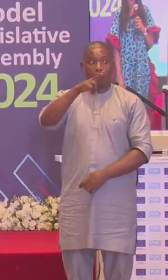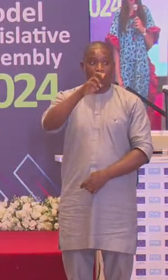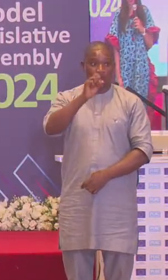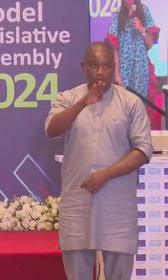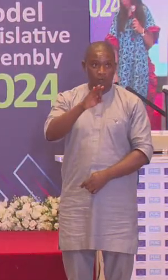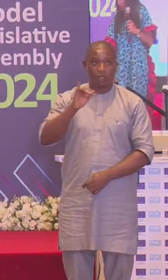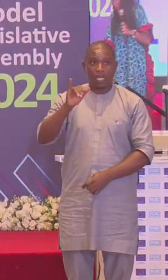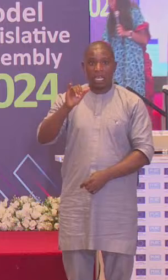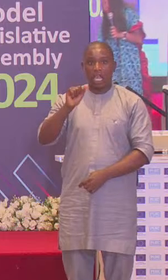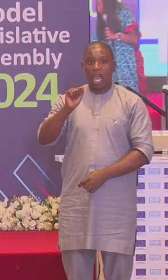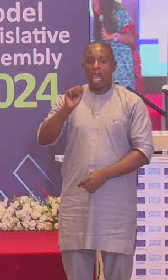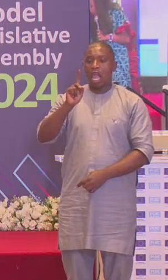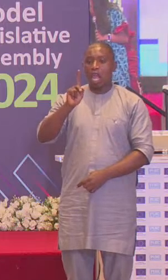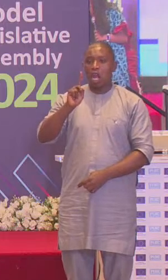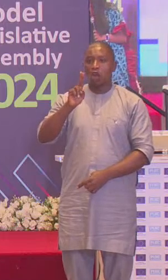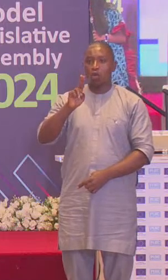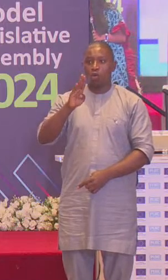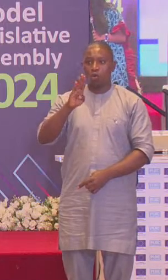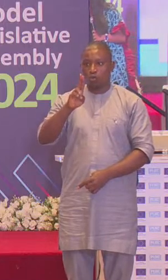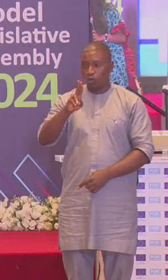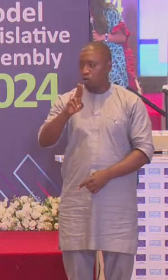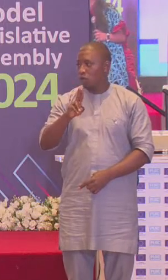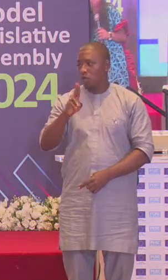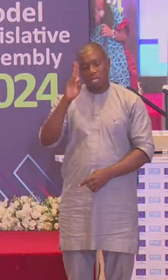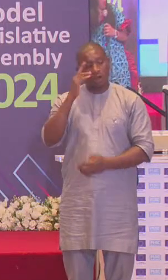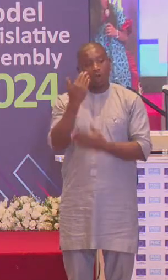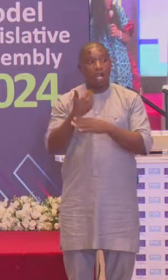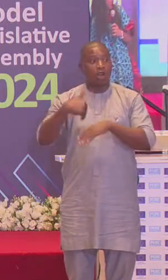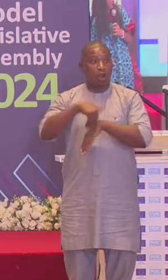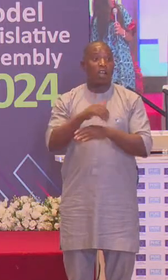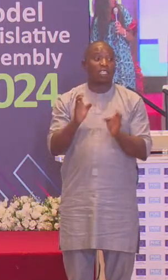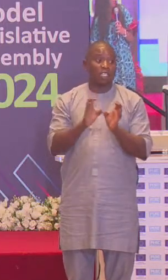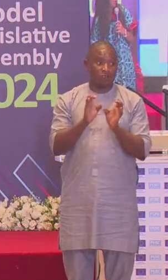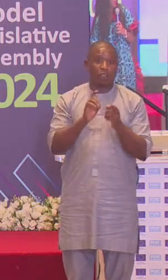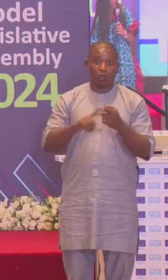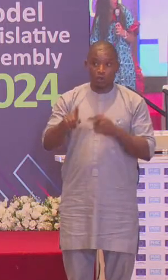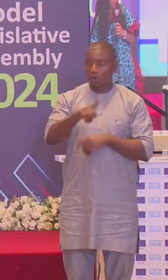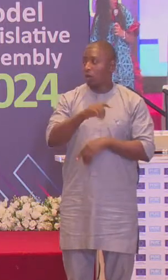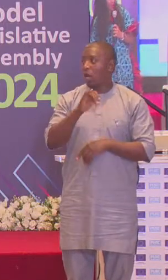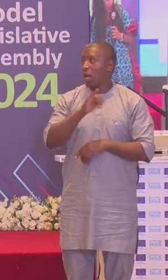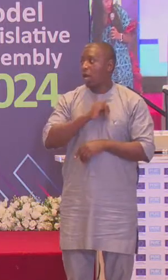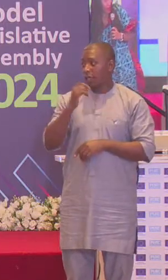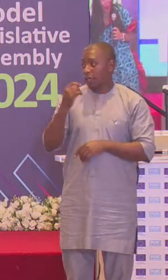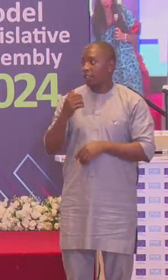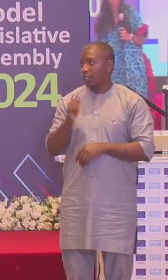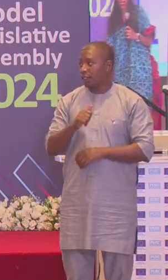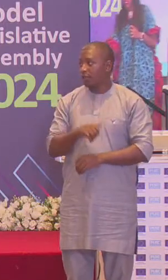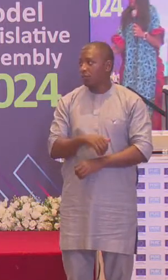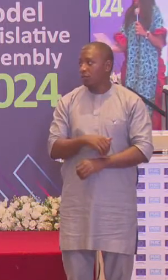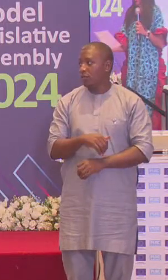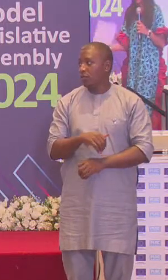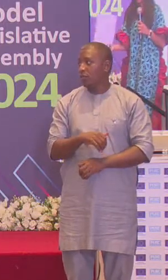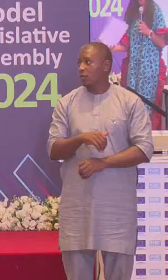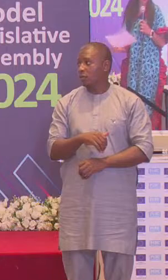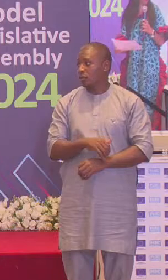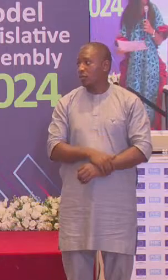Professor Yakub. You'll be the one handing over the certificate to you. I think, yes, I think that's